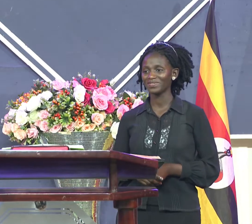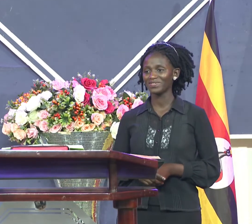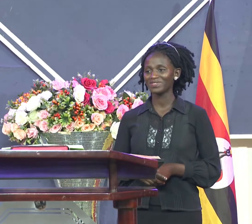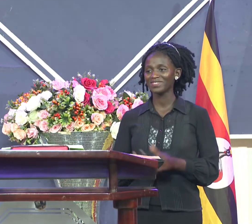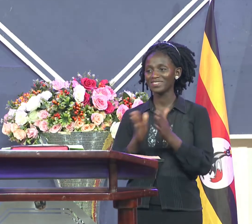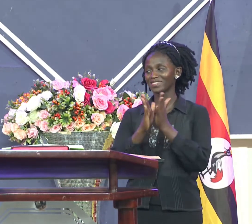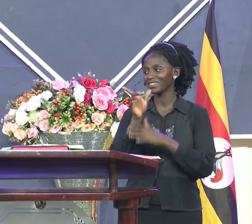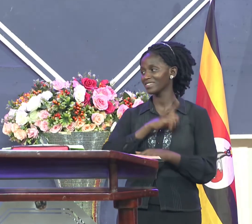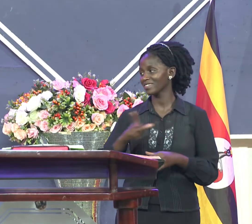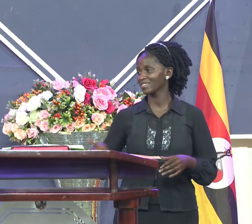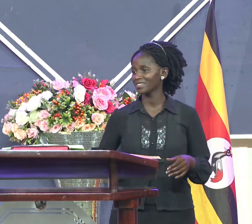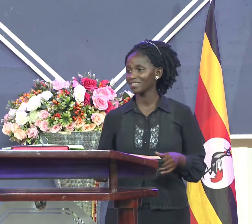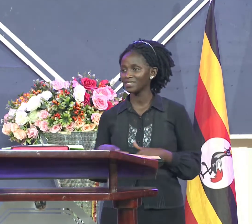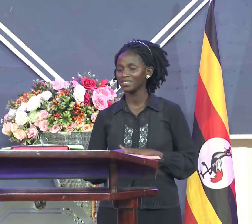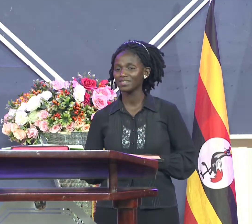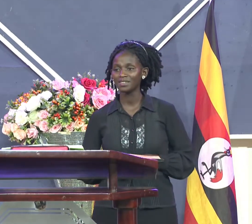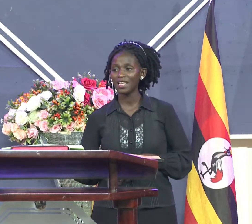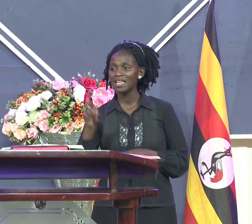done. Praise the Lord.